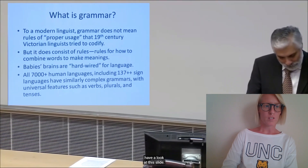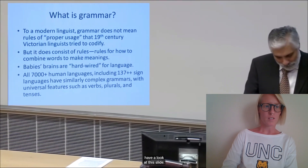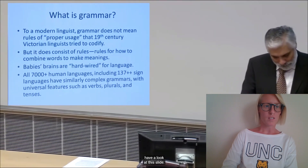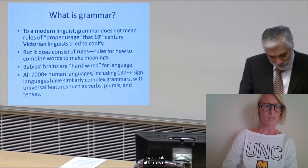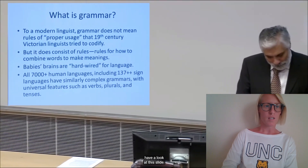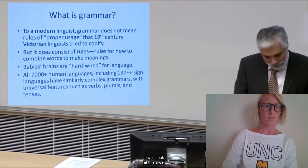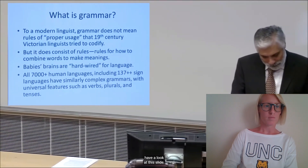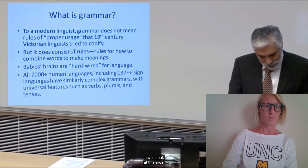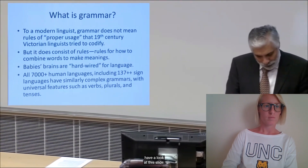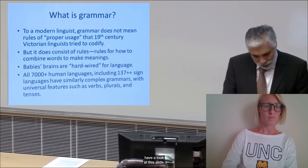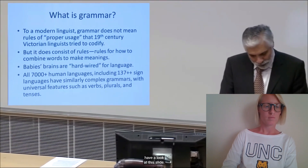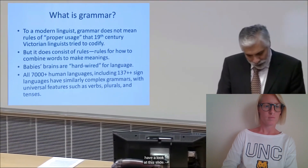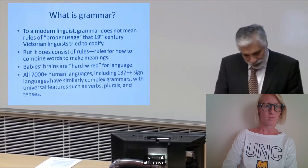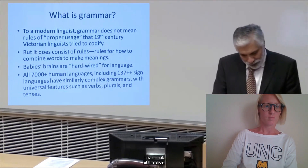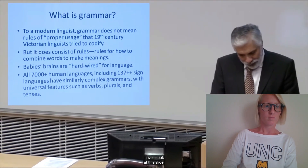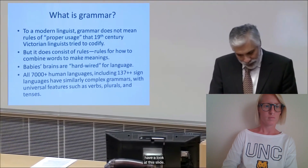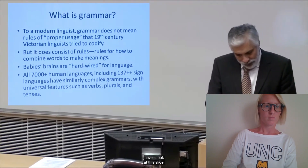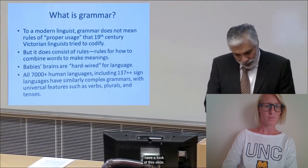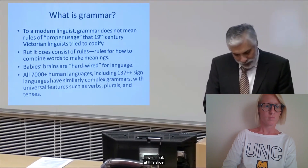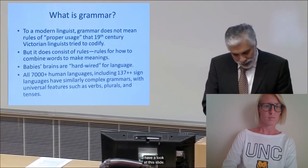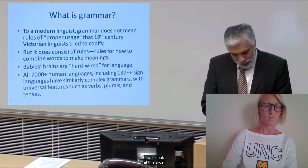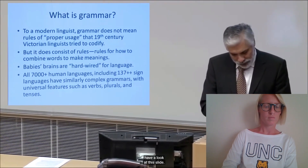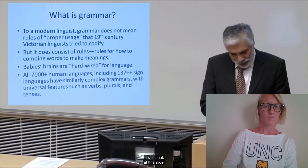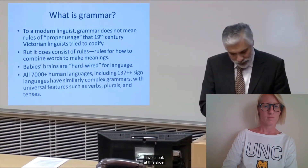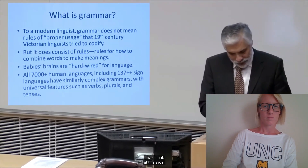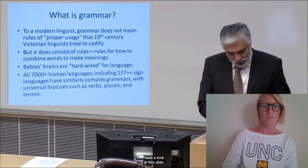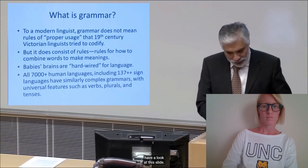Let's have a look at this slide.